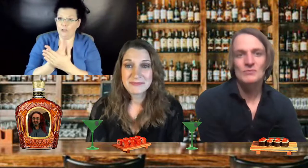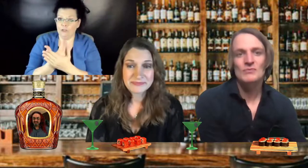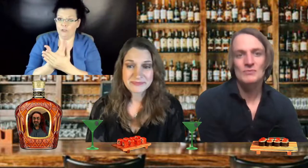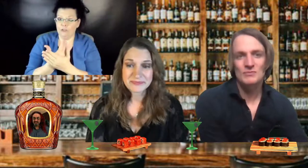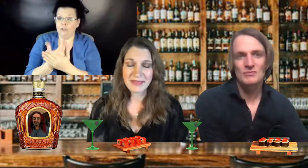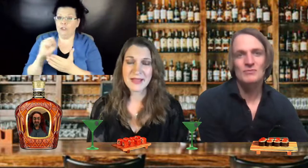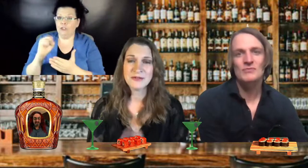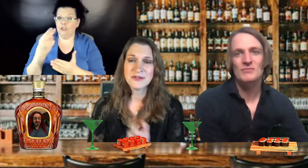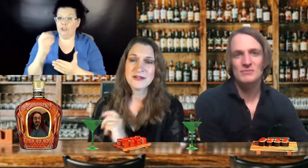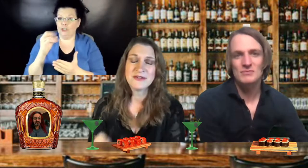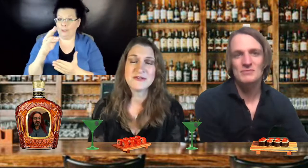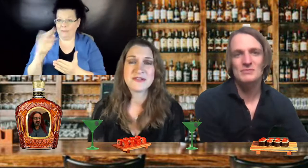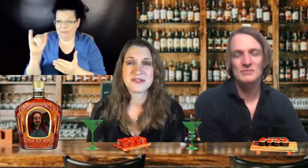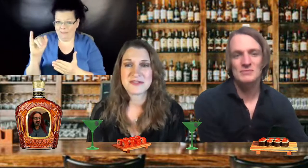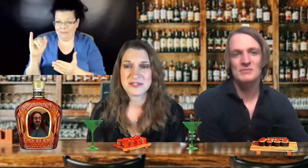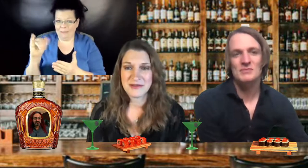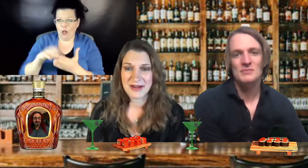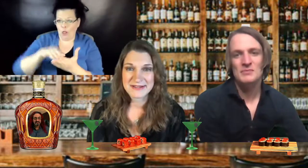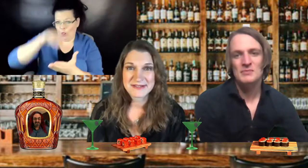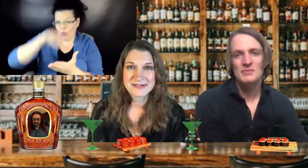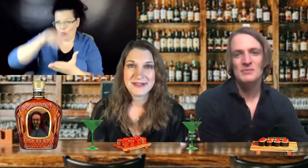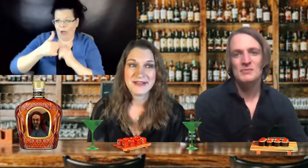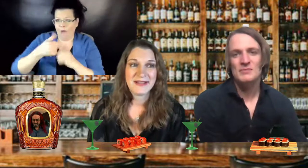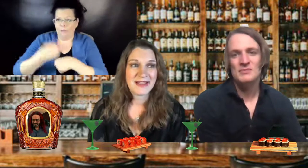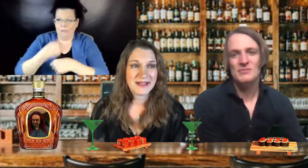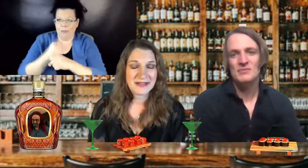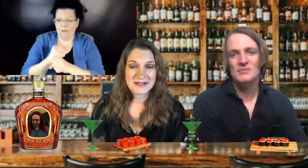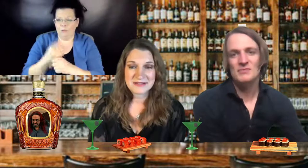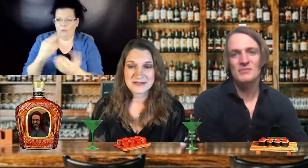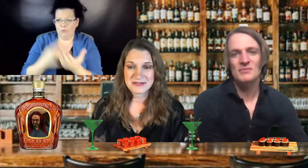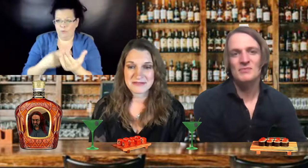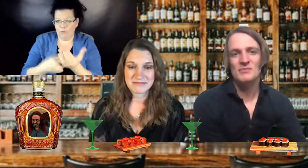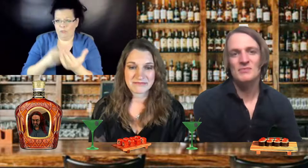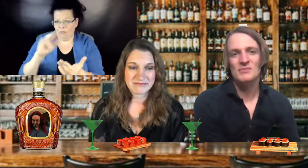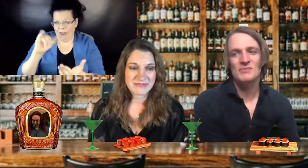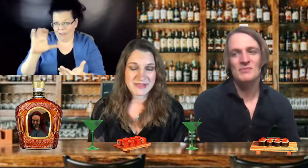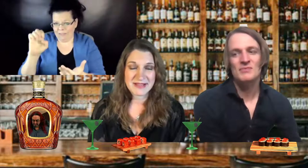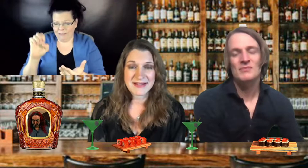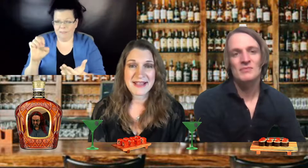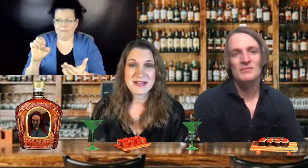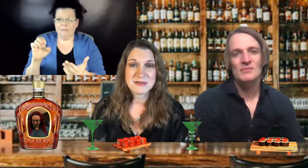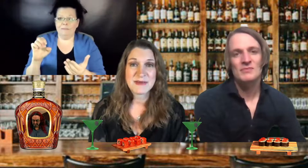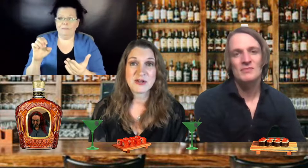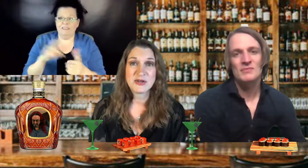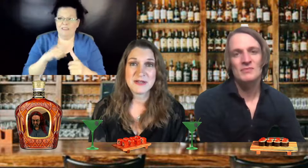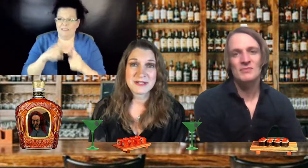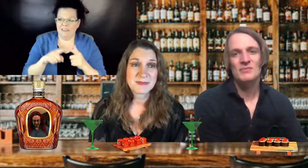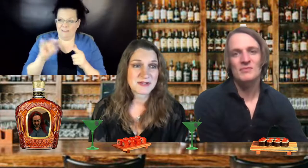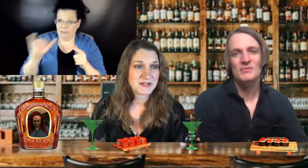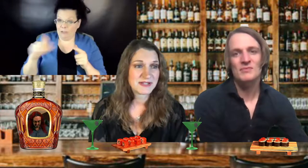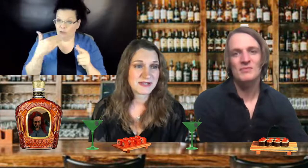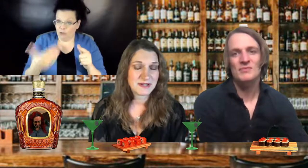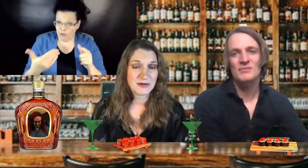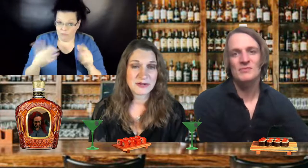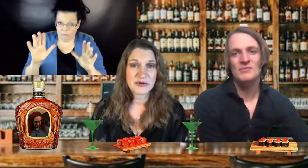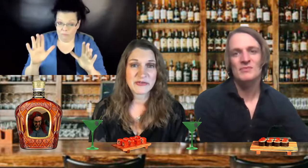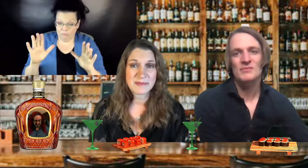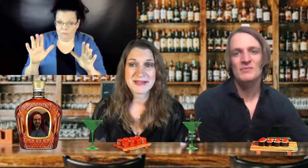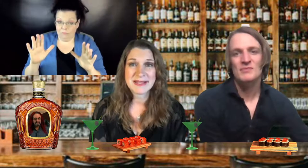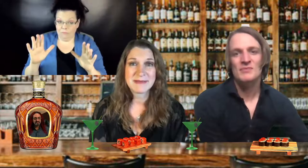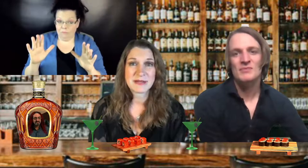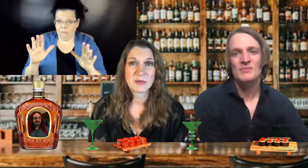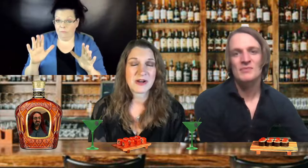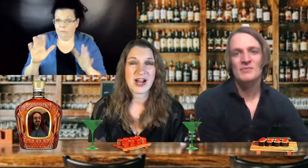sashimi. I learned how to do the sushi rice. And then that has been good, especially, you know, year